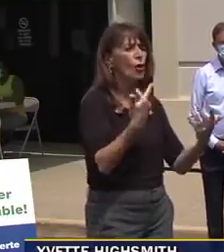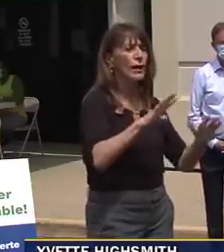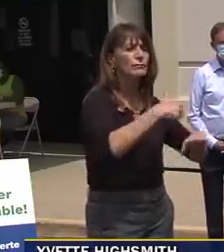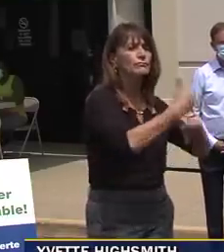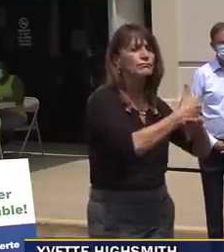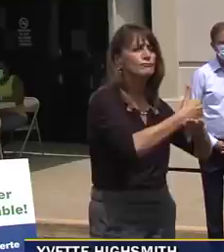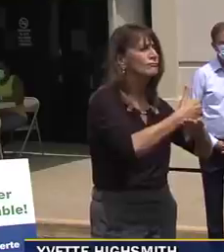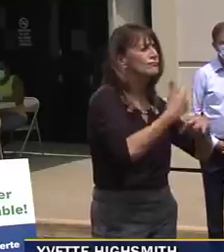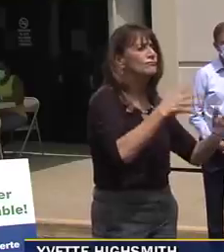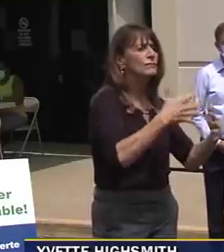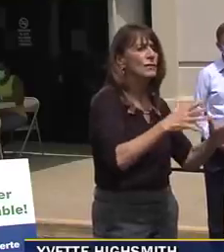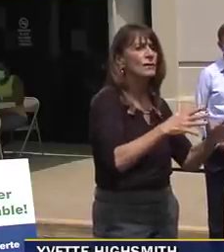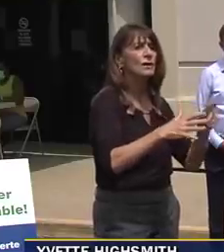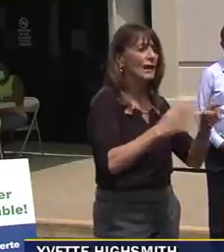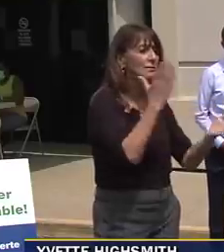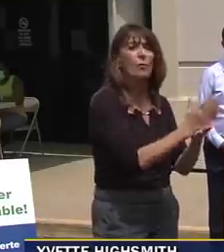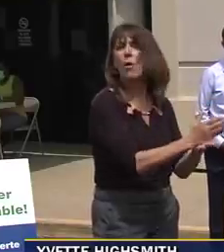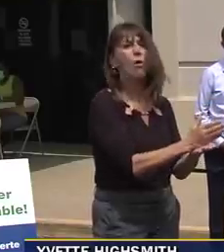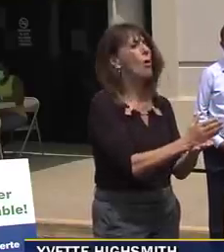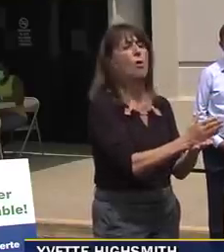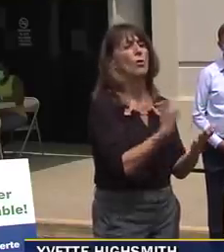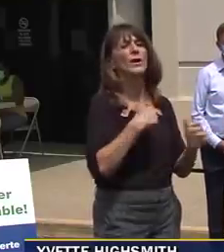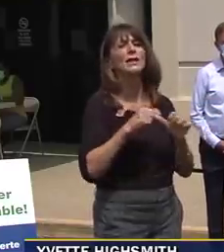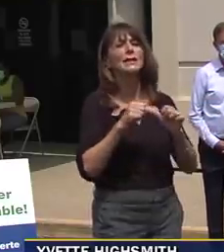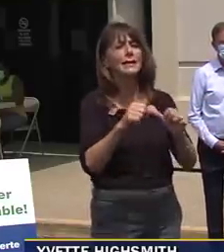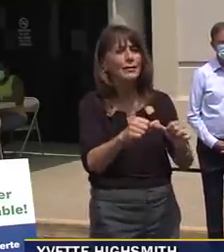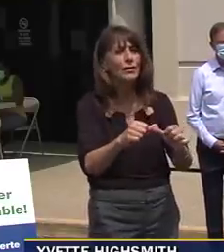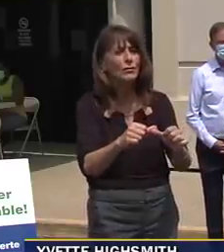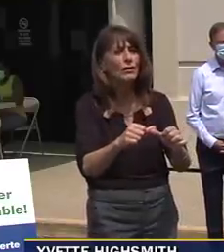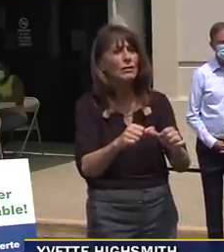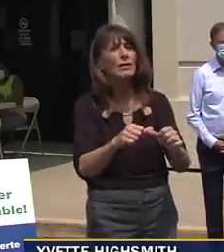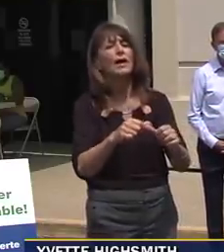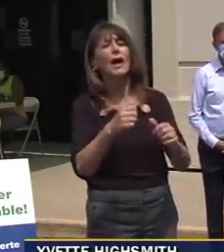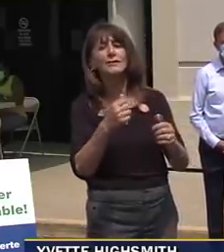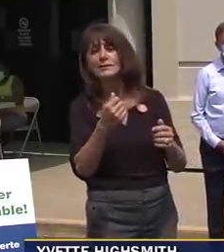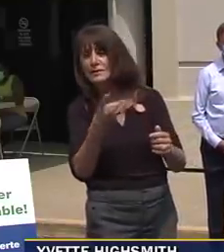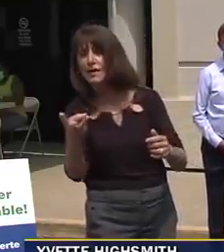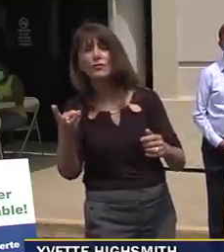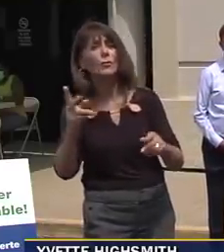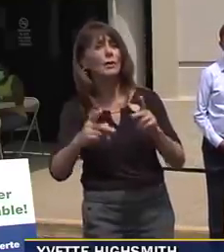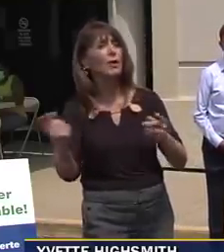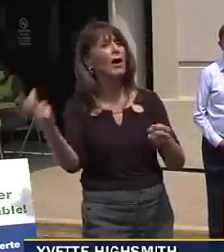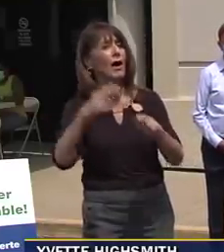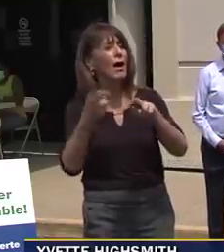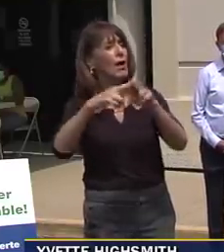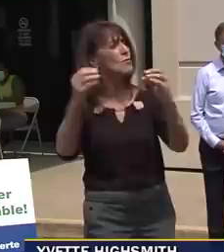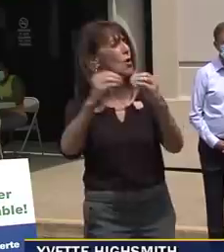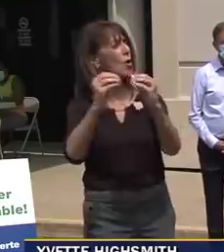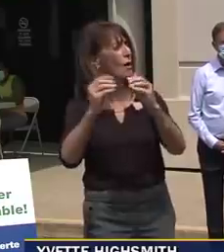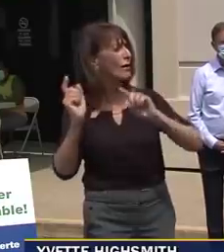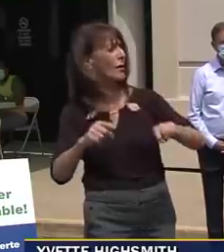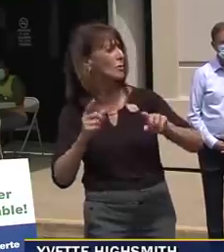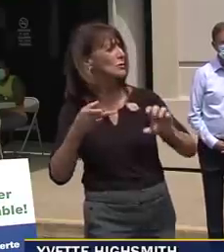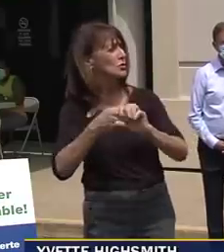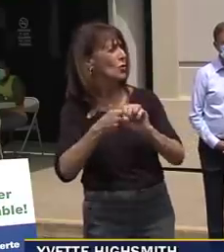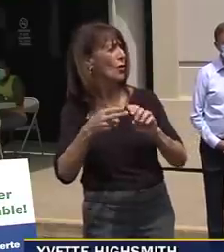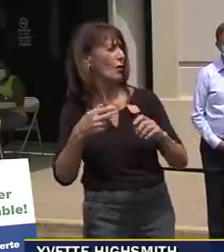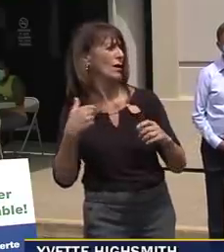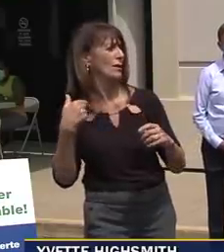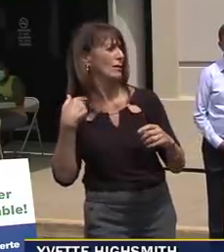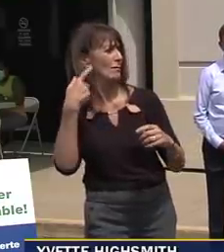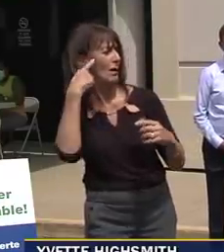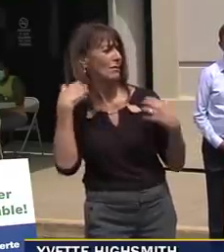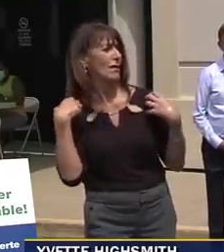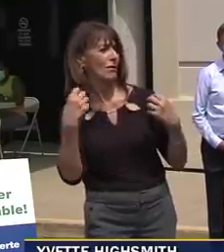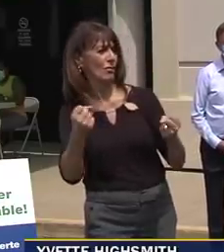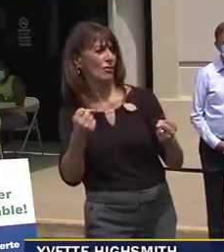was able to continue and to increase in some instances. And for those individuals who were not established with